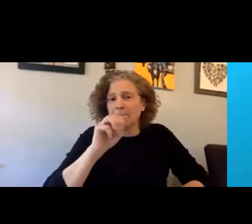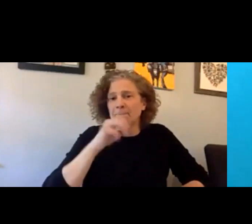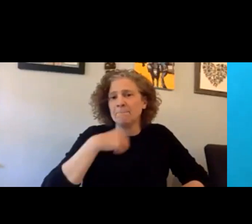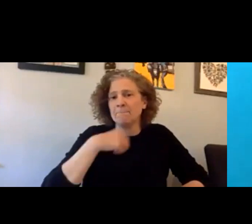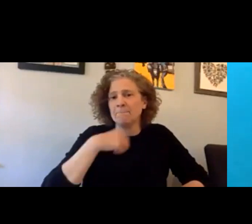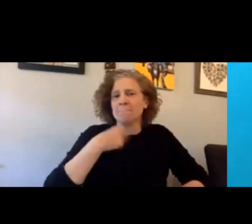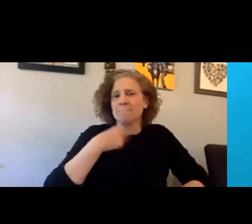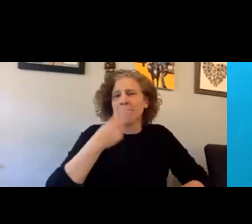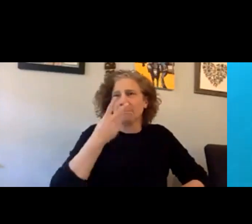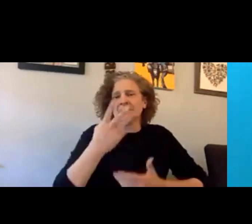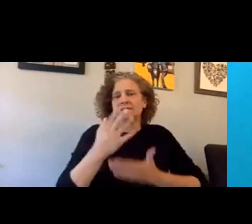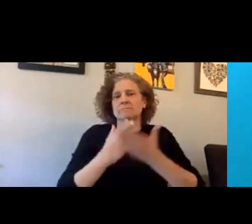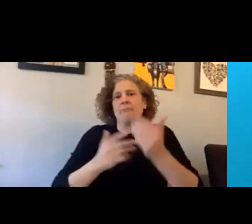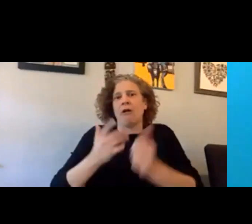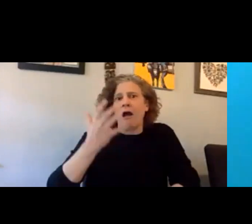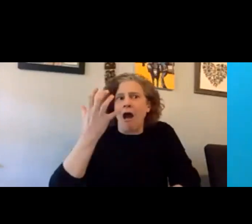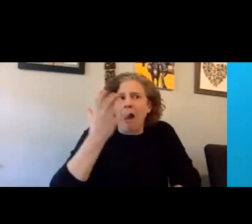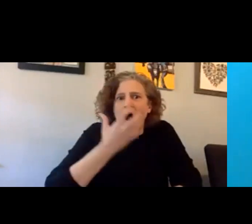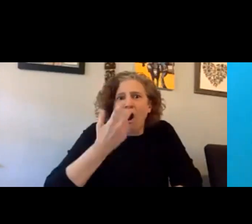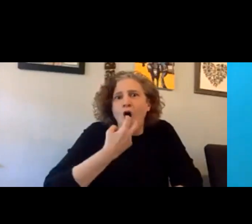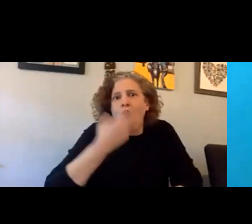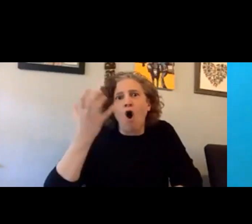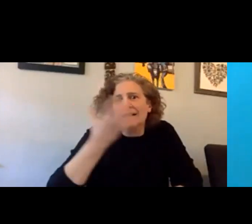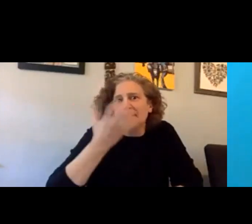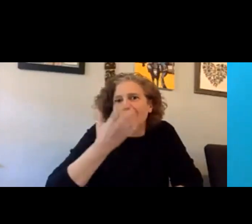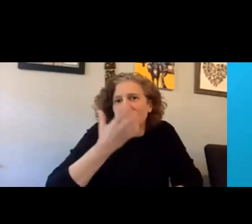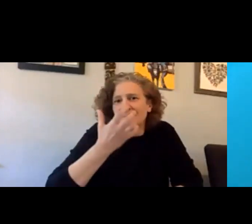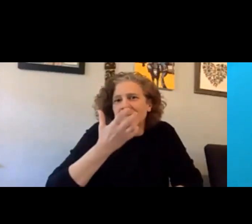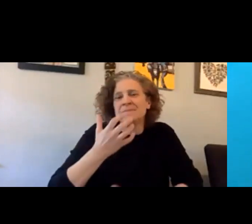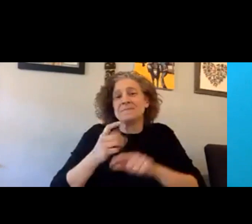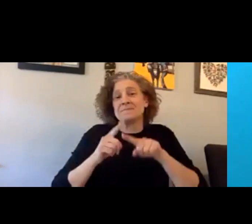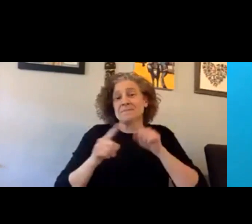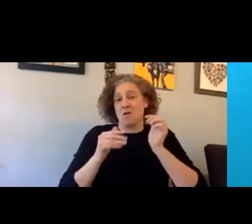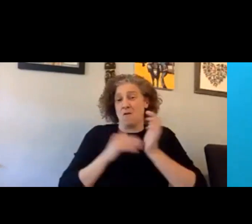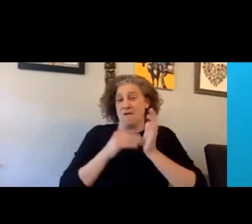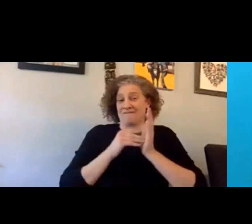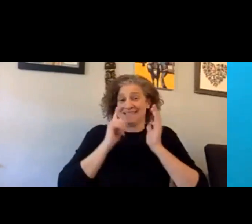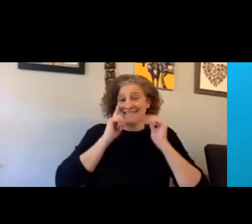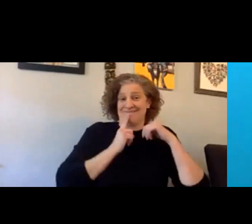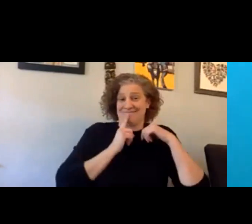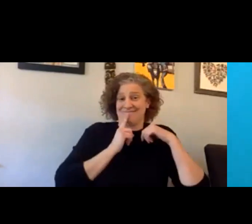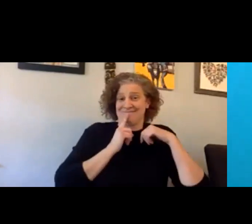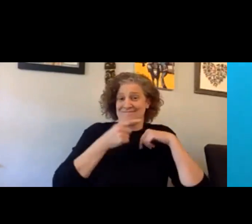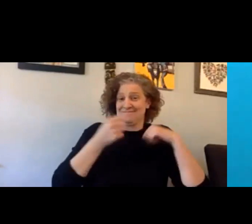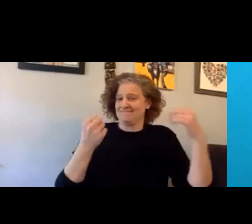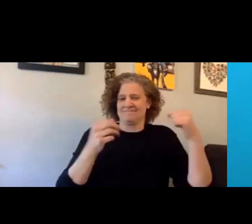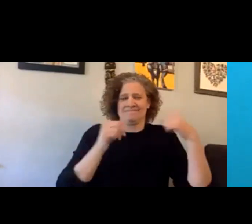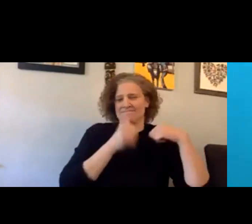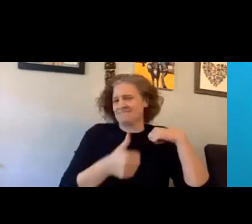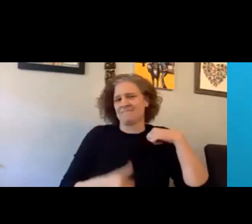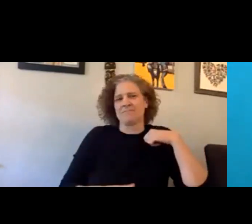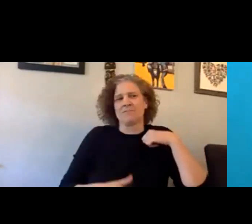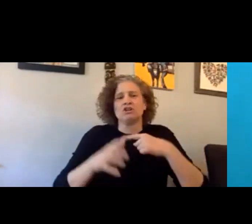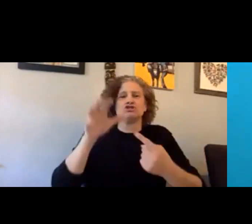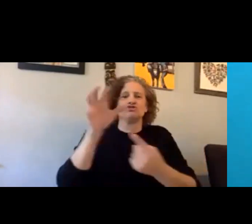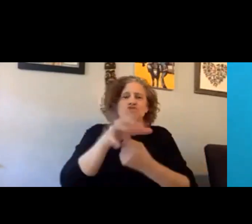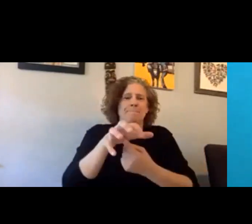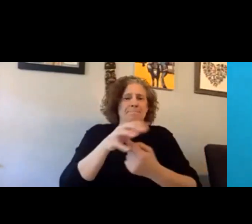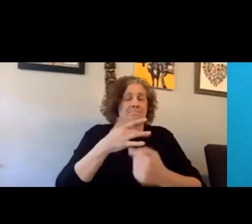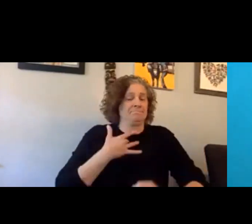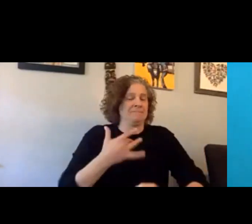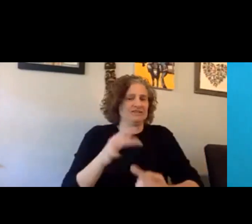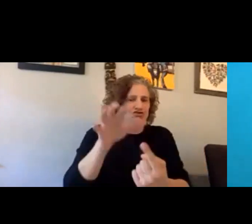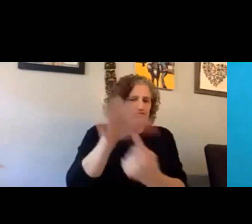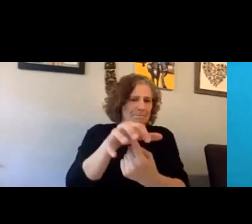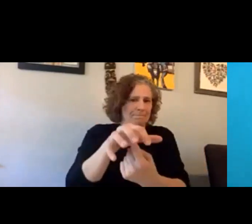word wonderful. For awesome, I see some people sign it like this, awesome. But frequently, deaf people don't